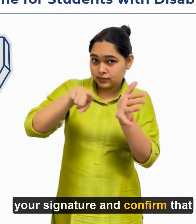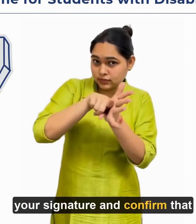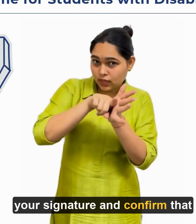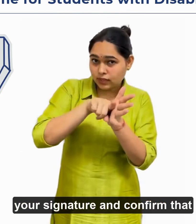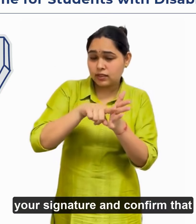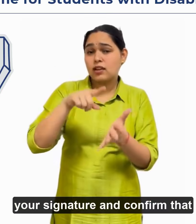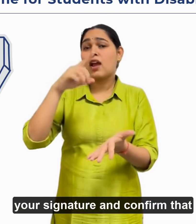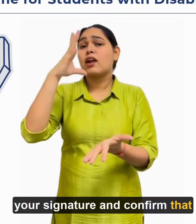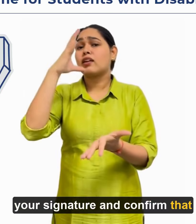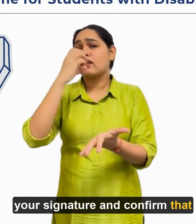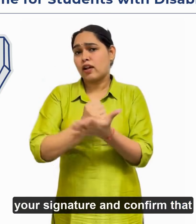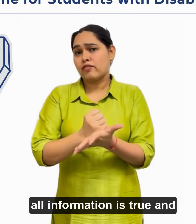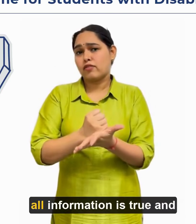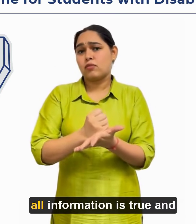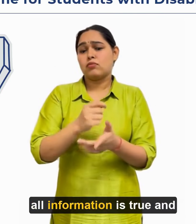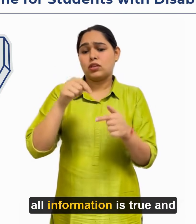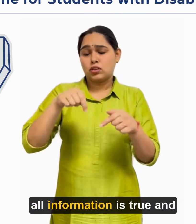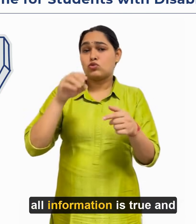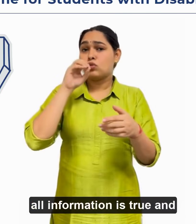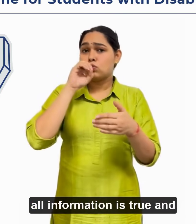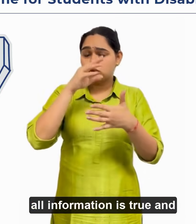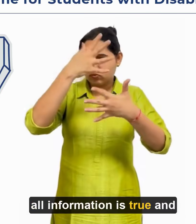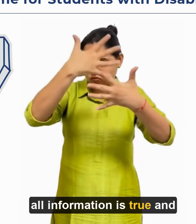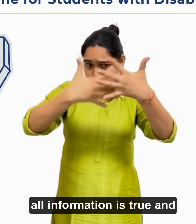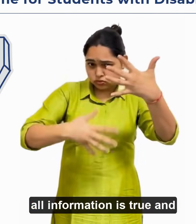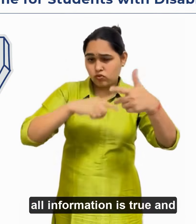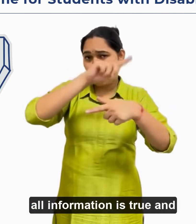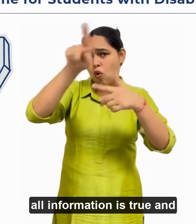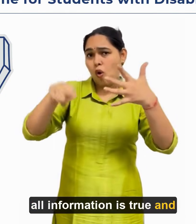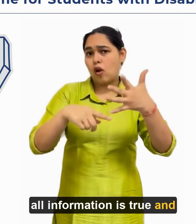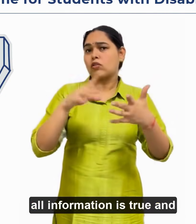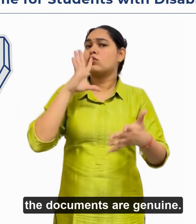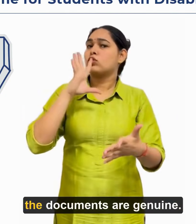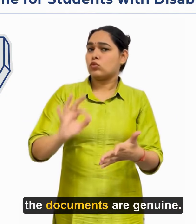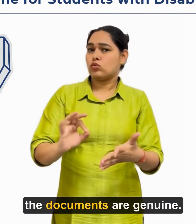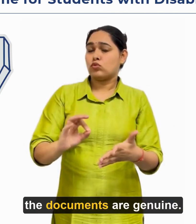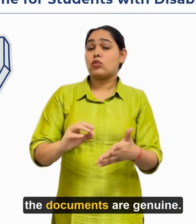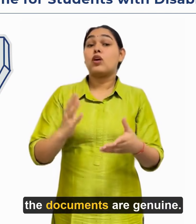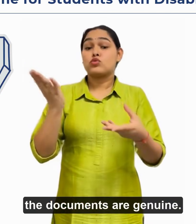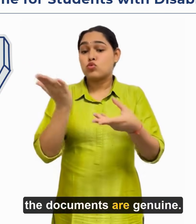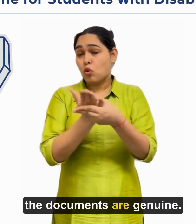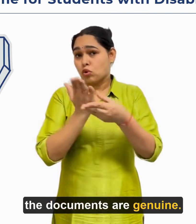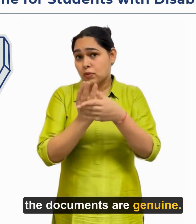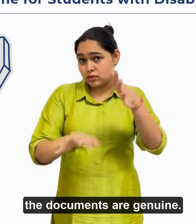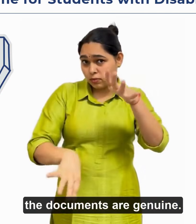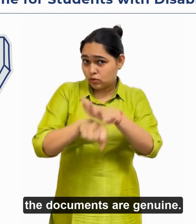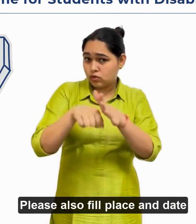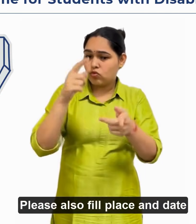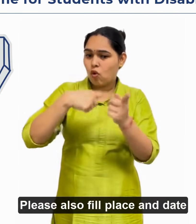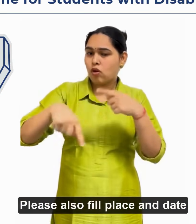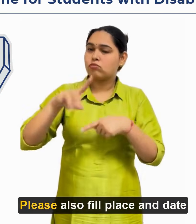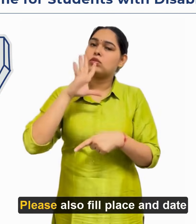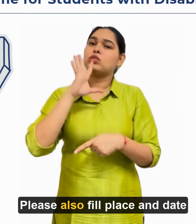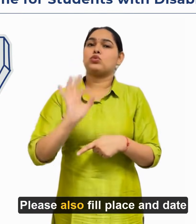confirm that all information is true and the documents are genuine. Please also